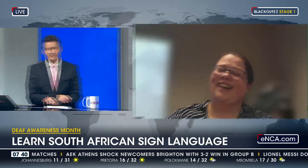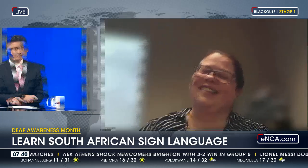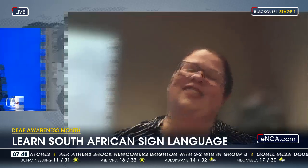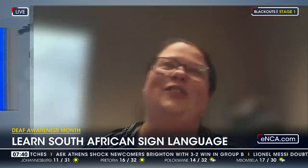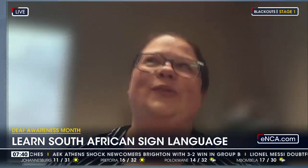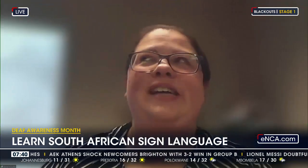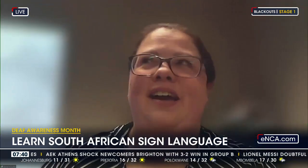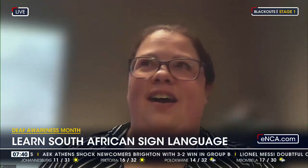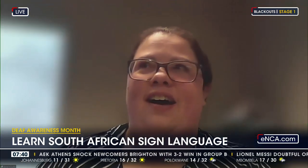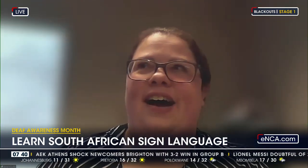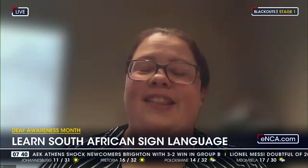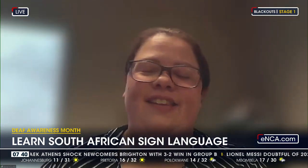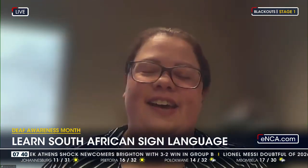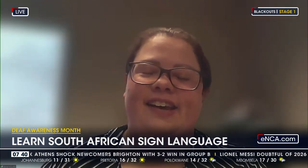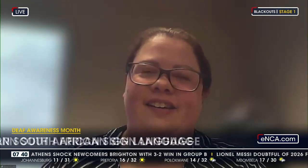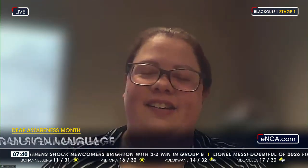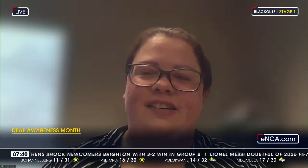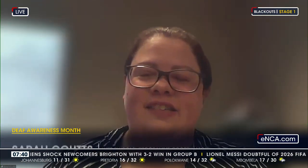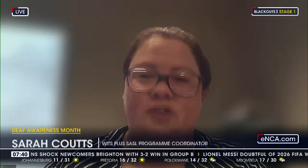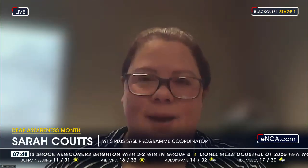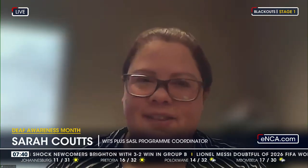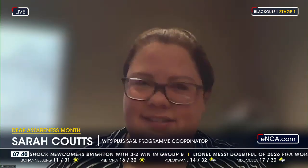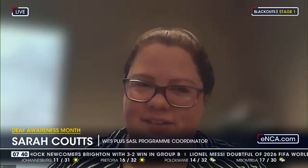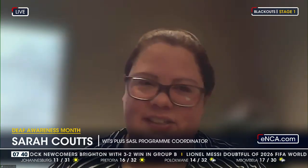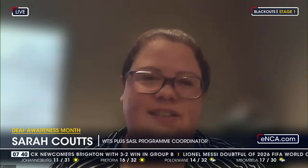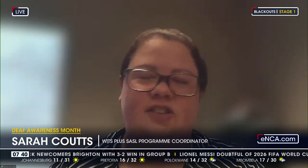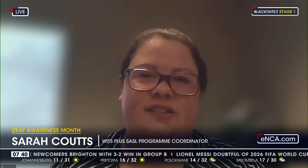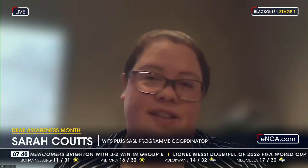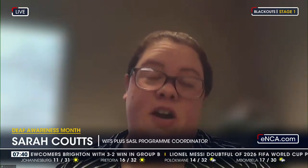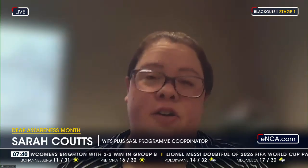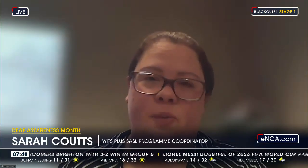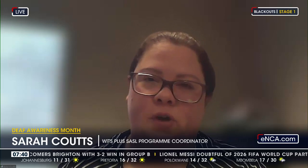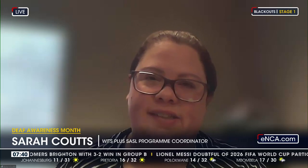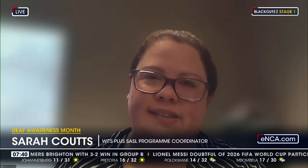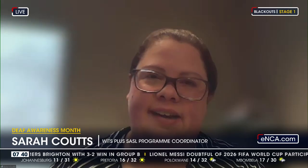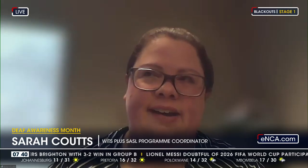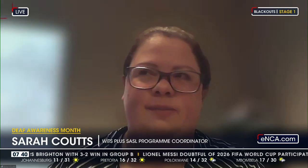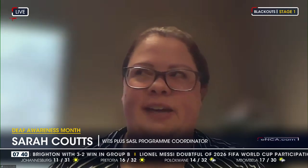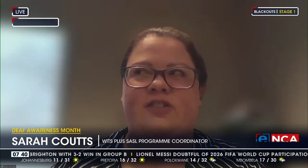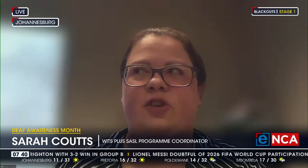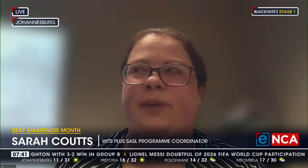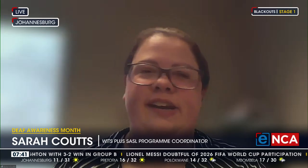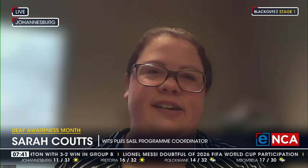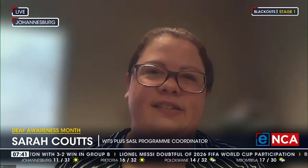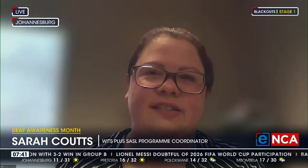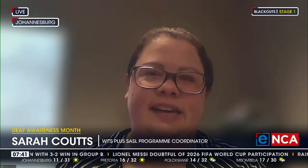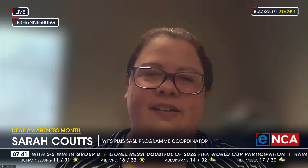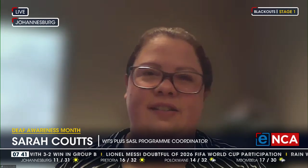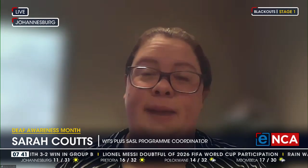Morning, Gareth. So I think that describing the significance, there are no words. It has been so many years in